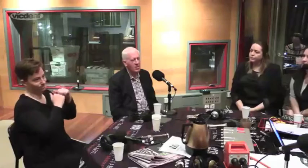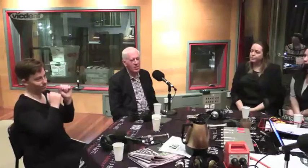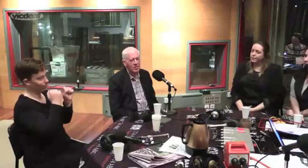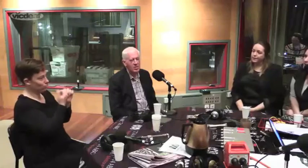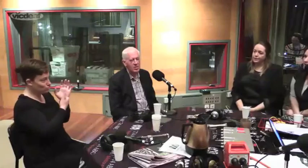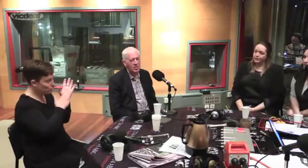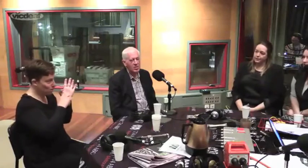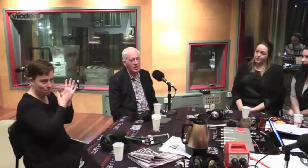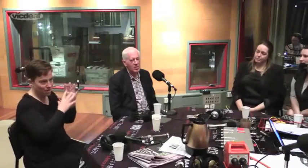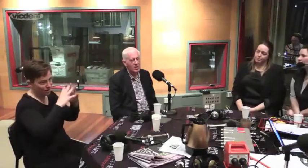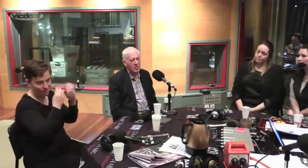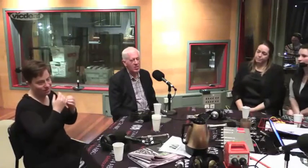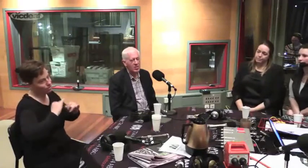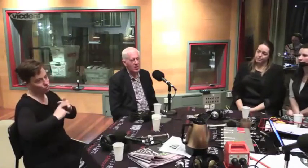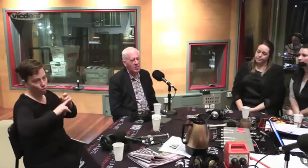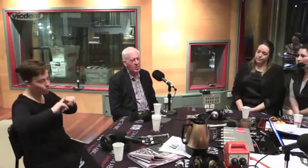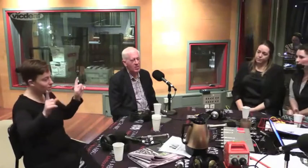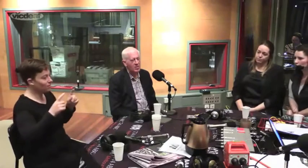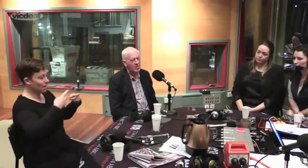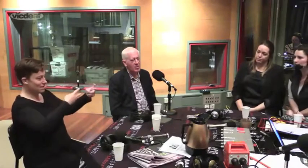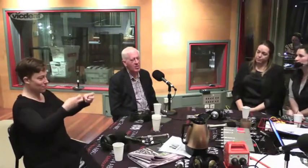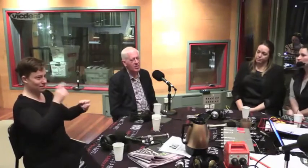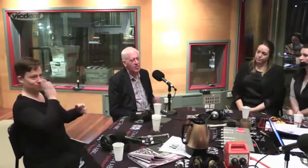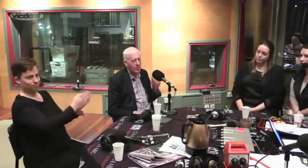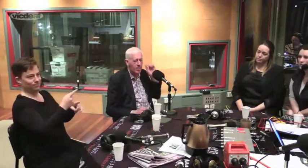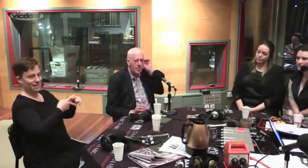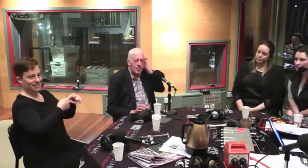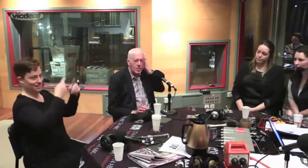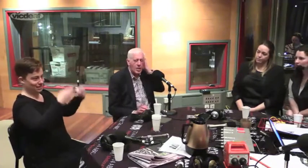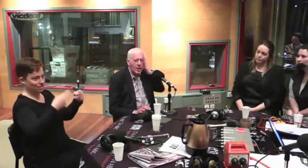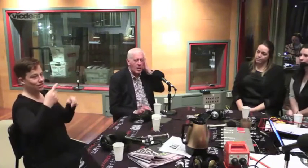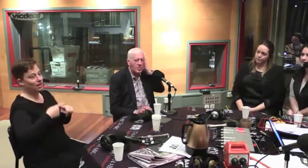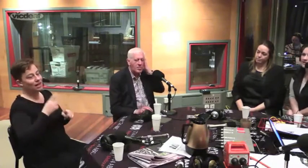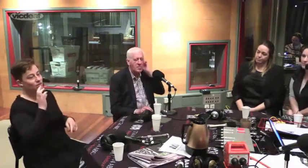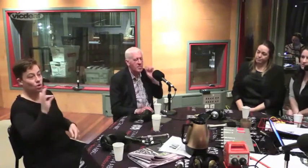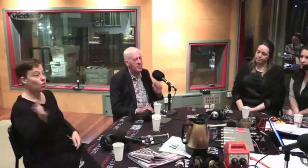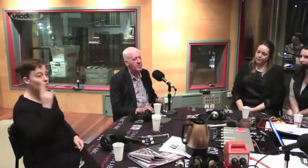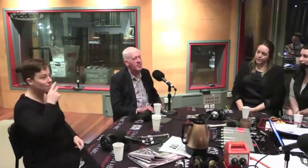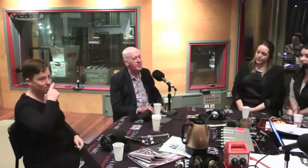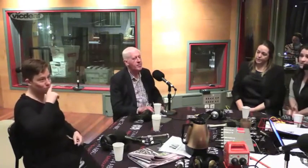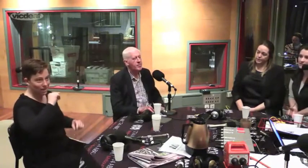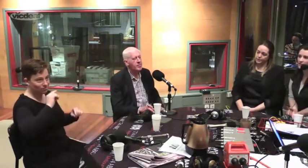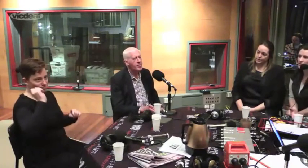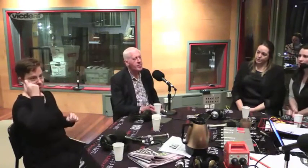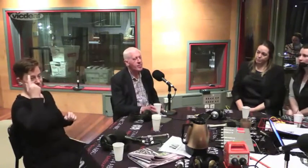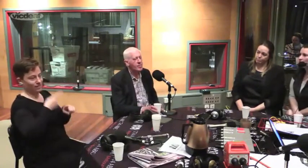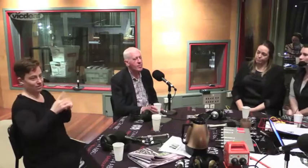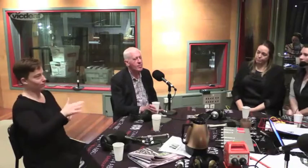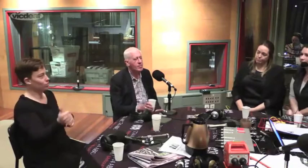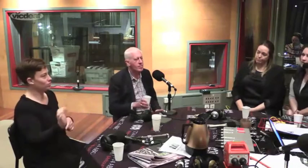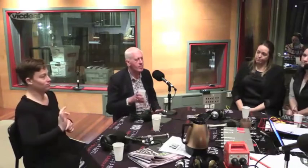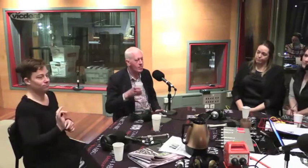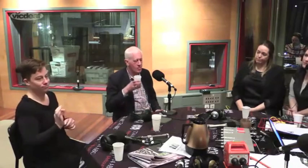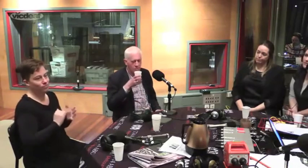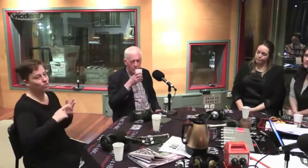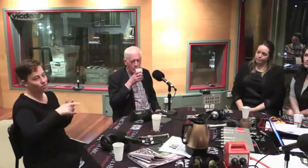that when you think about Auslan, it's a different language to English. The grammar is different. We see captions and that's just English. And